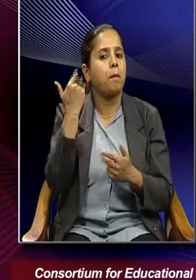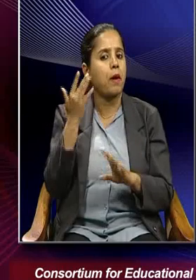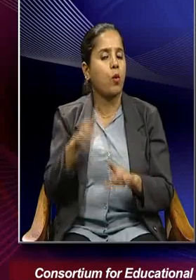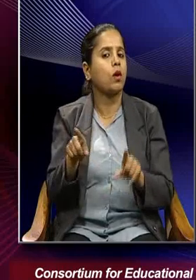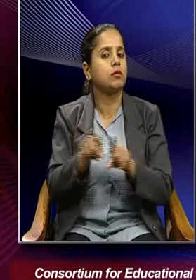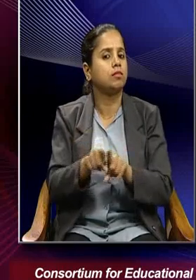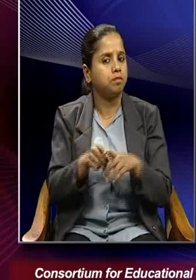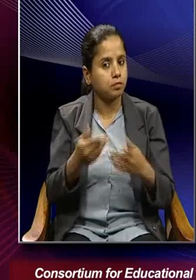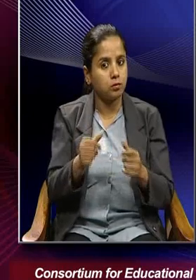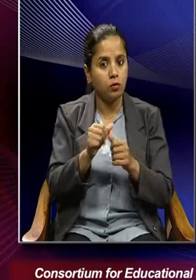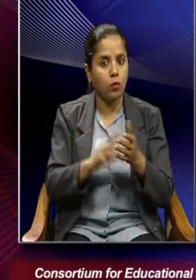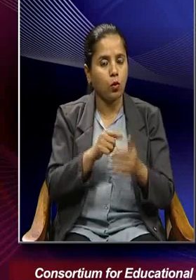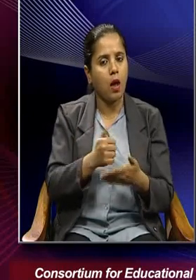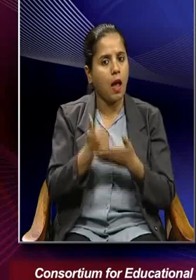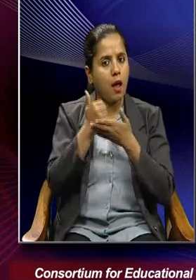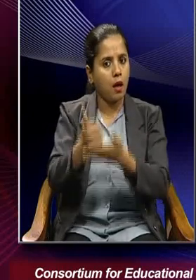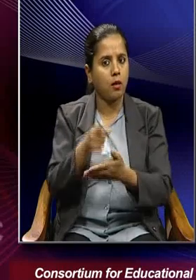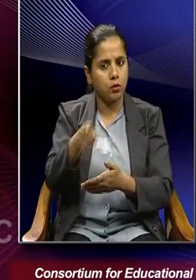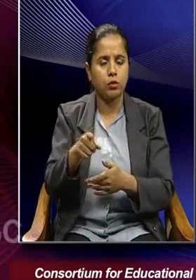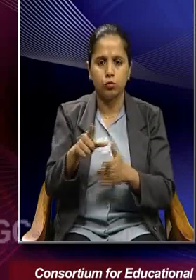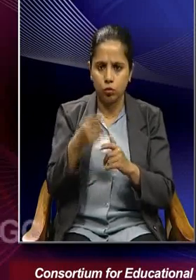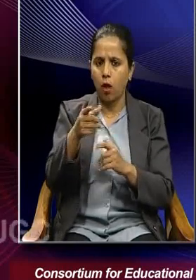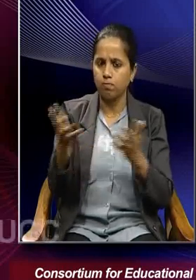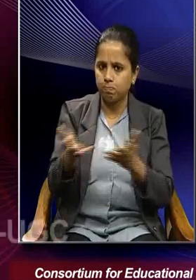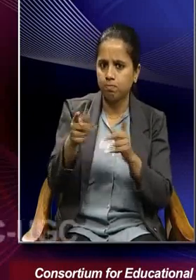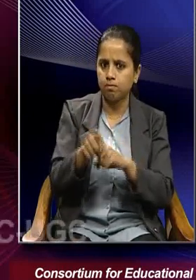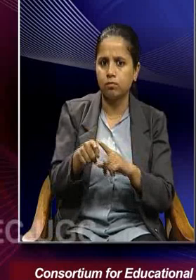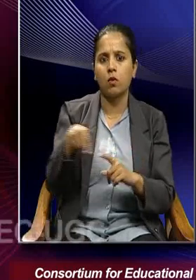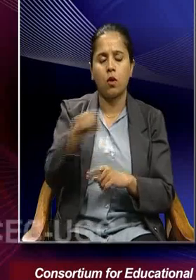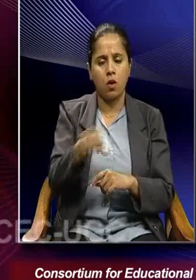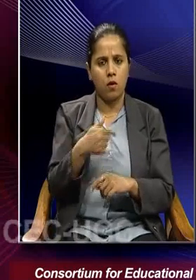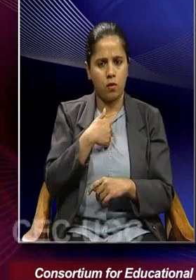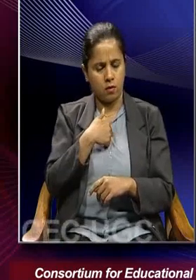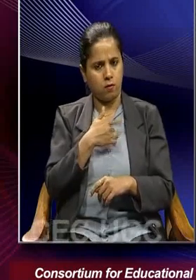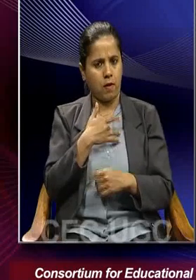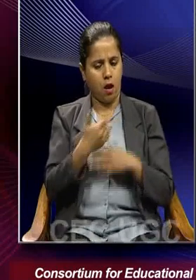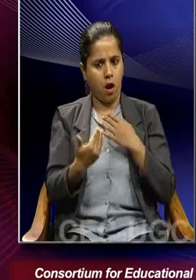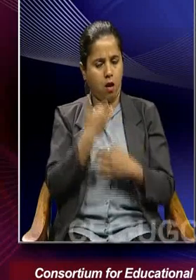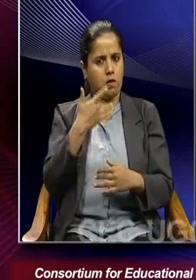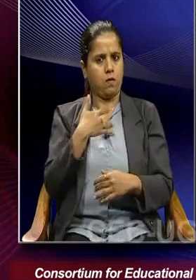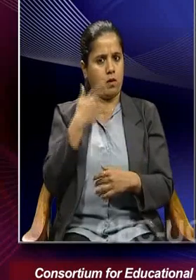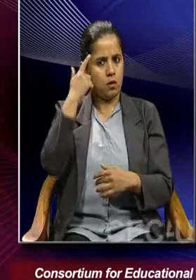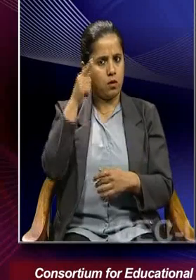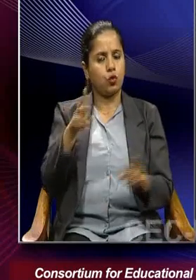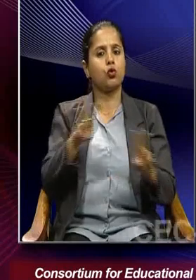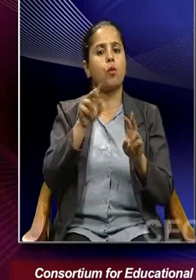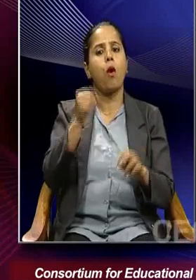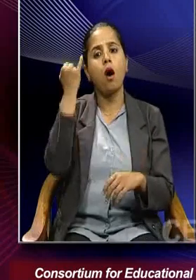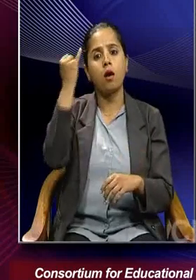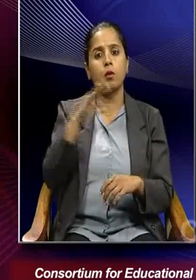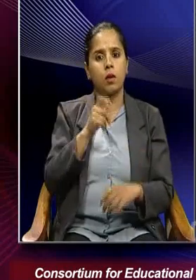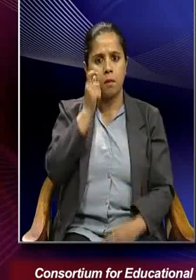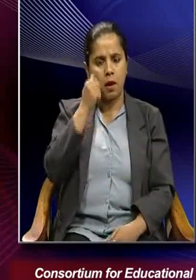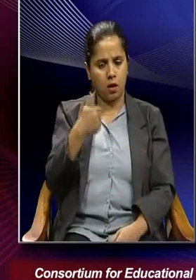had Anu helped him with his career. So this way his ego was hurt in that context, and the idea of male